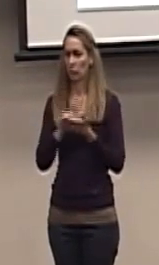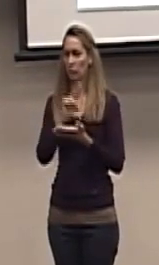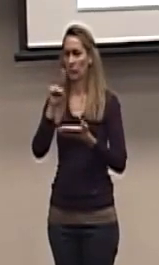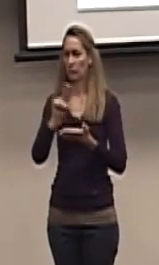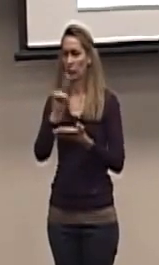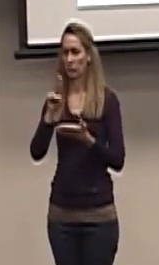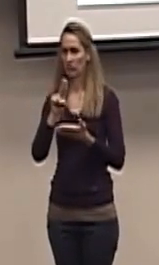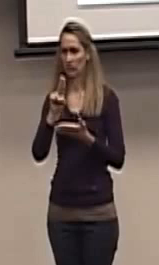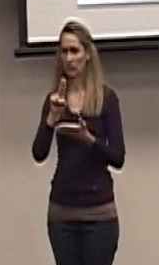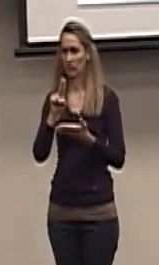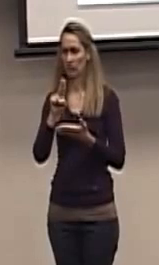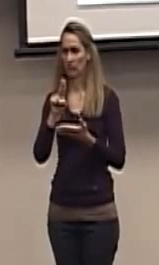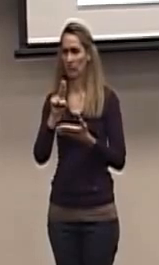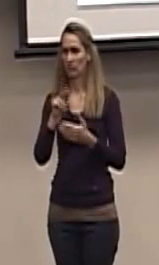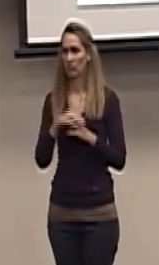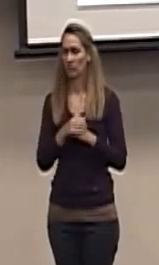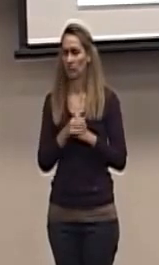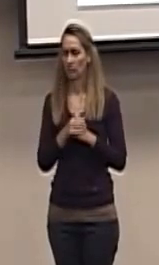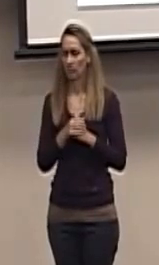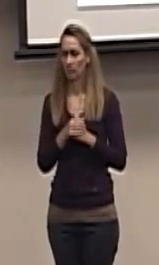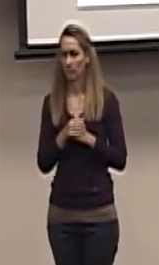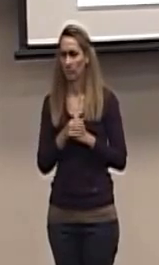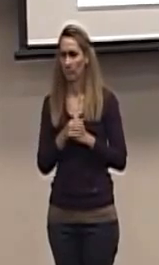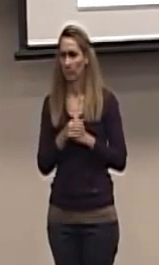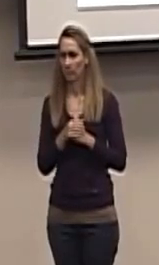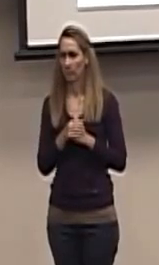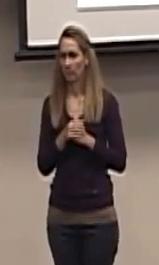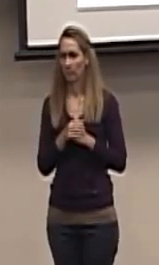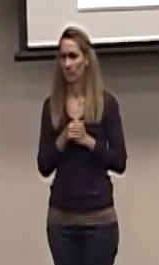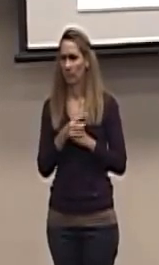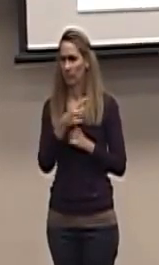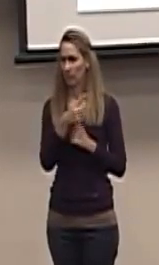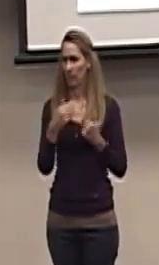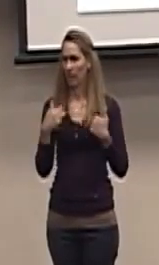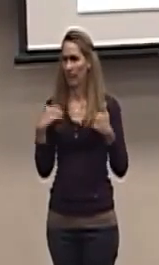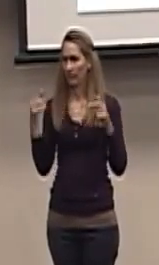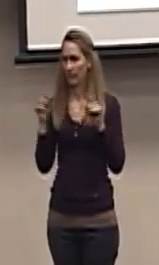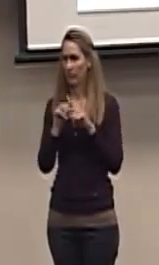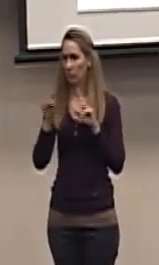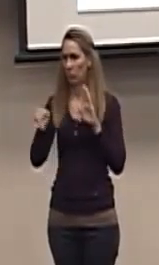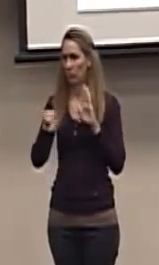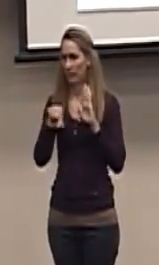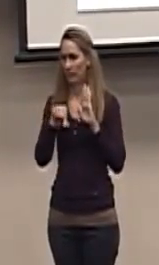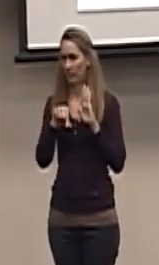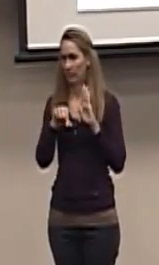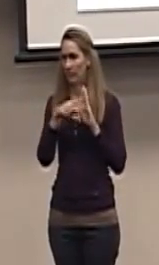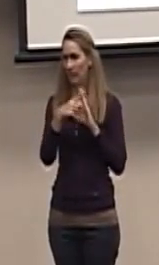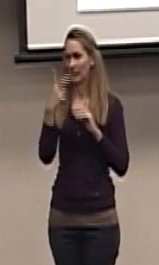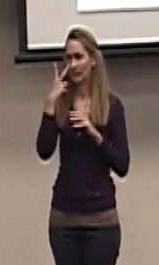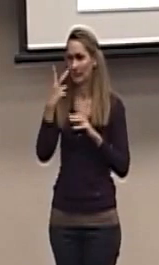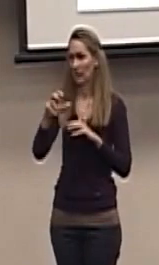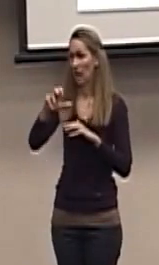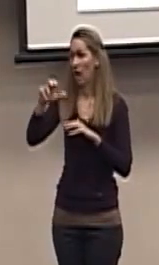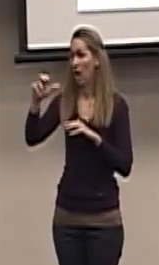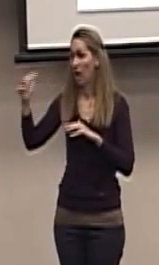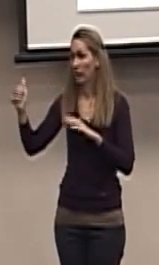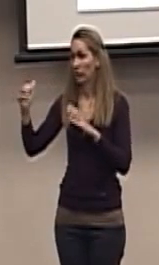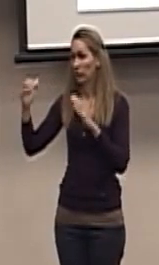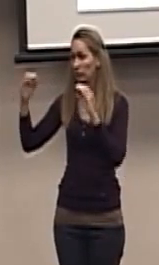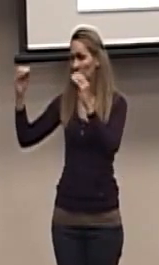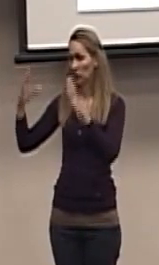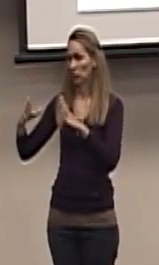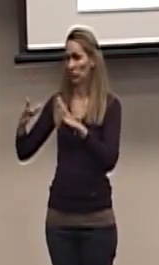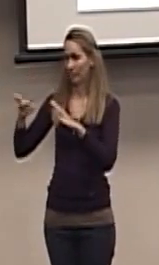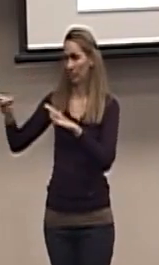their counterparts with the same academic qualification being paid better salaries